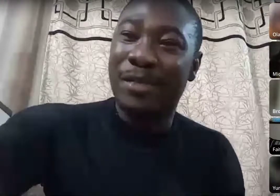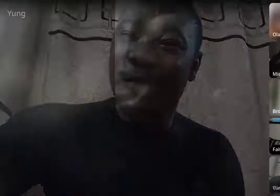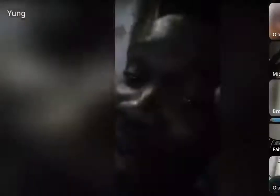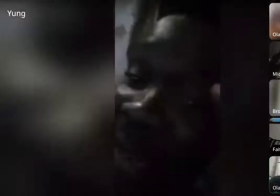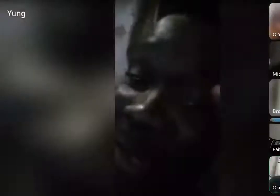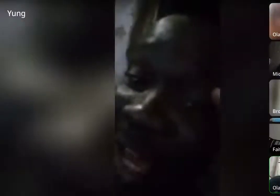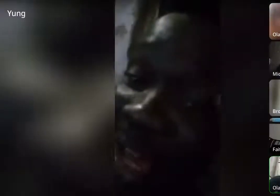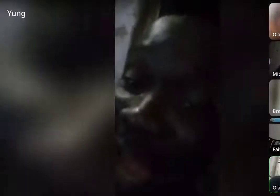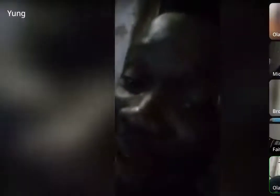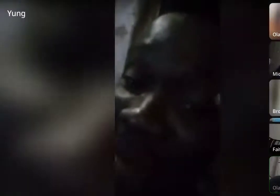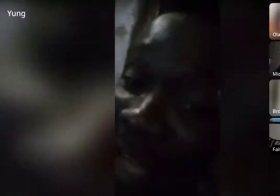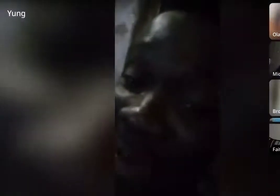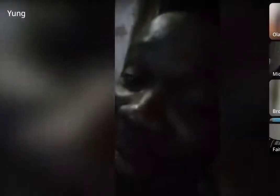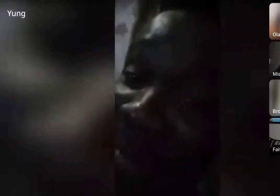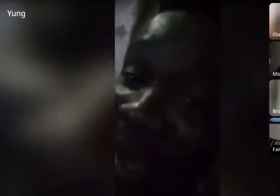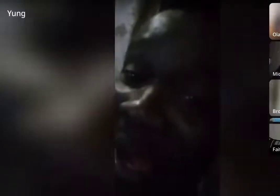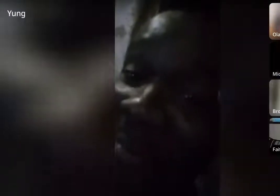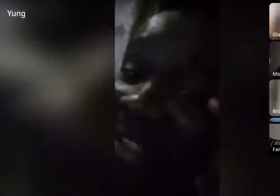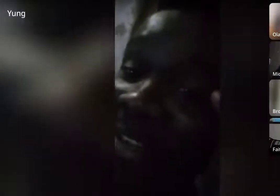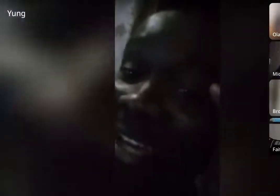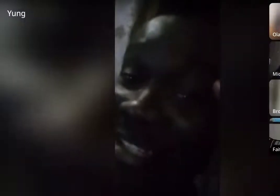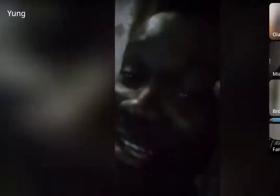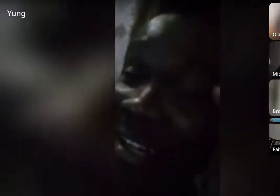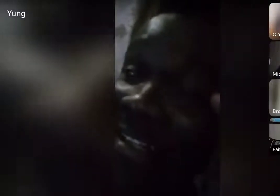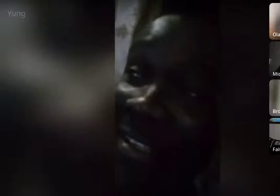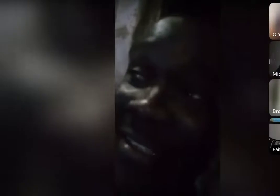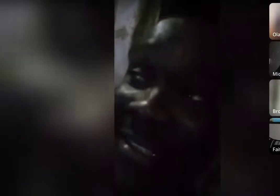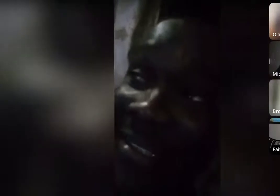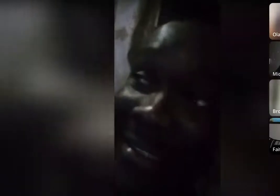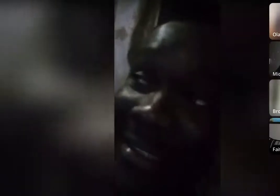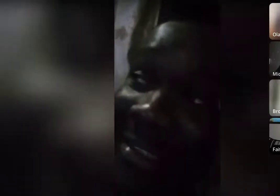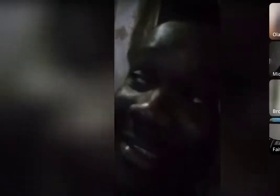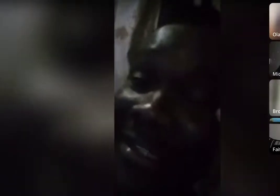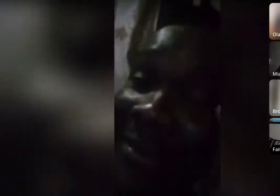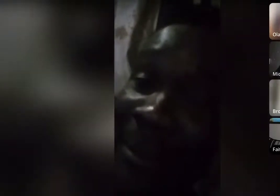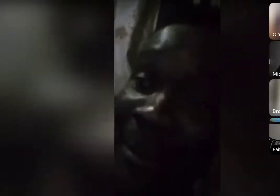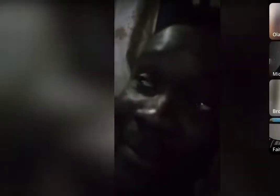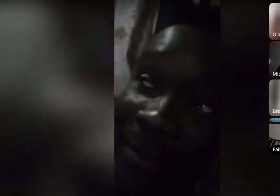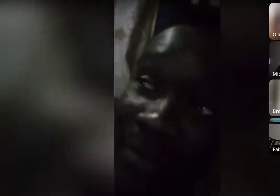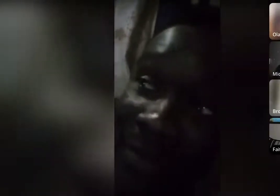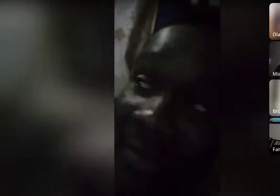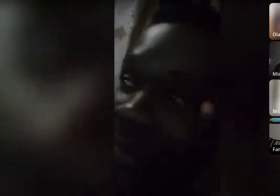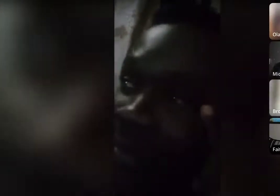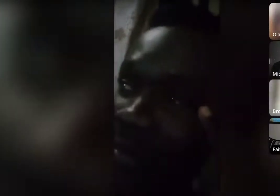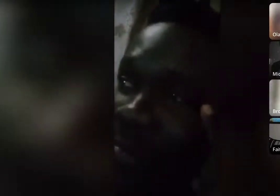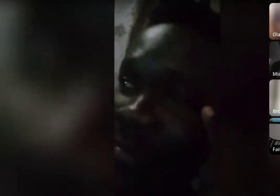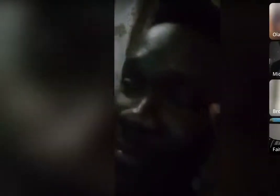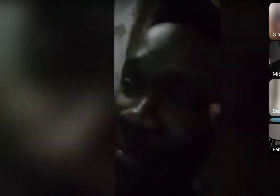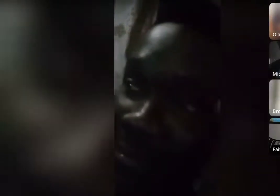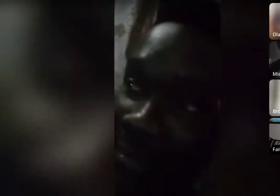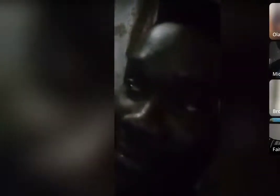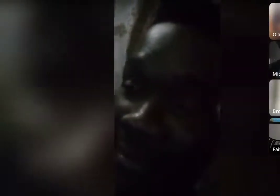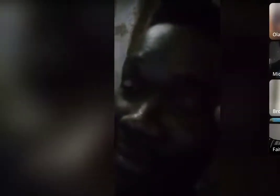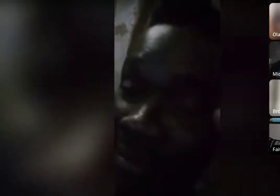Toby, We are going to delete you. You don't belong in this class. I don't understand. Good evening, Michael. Good